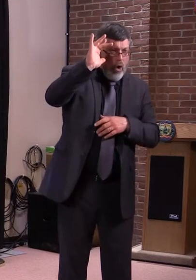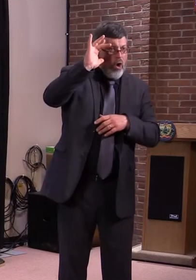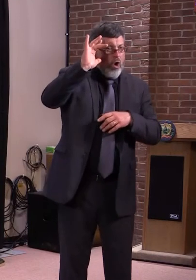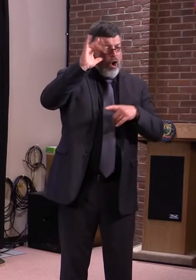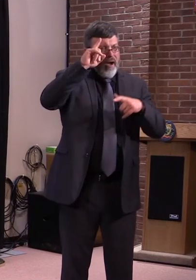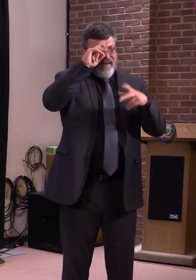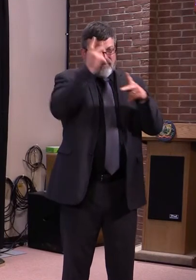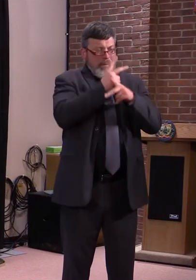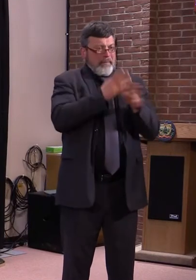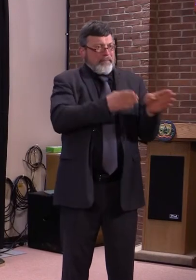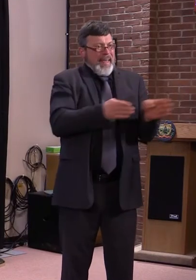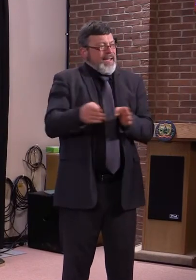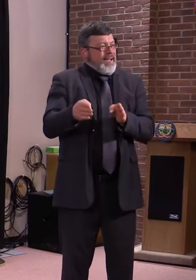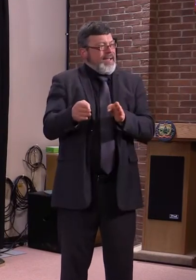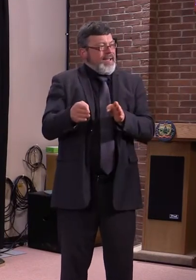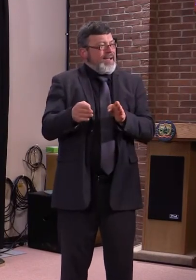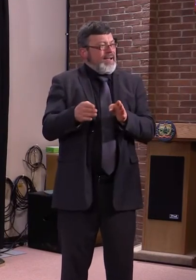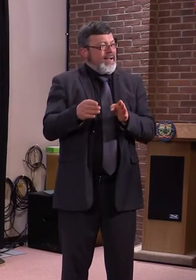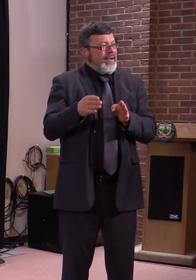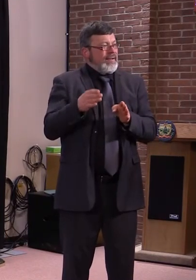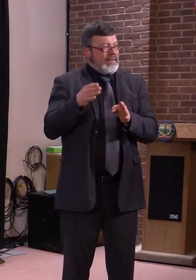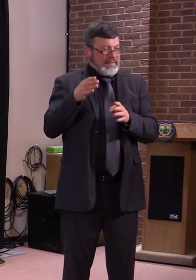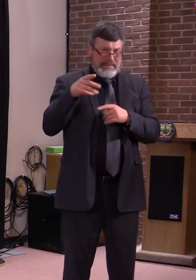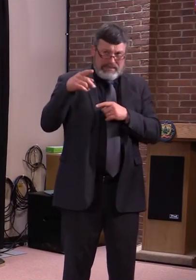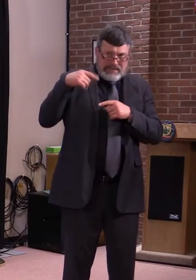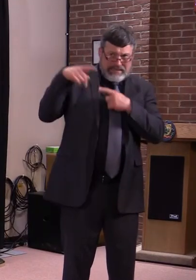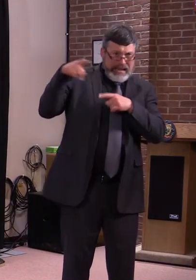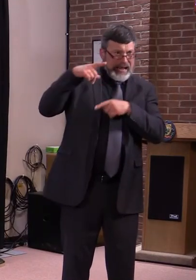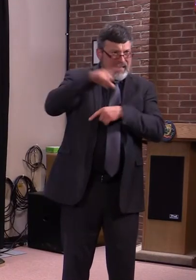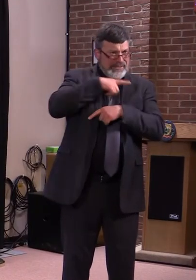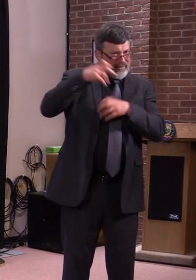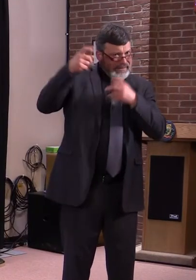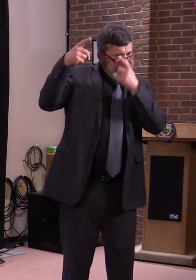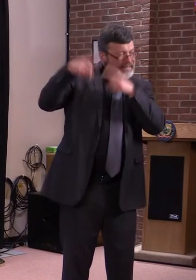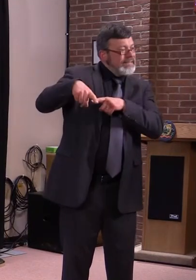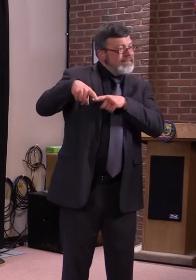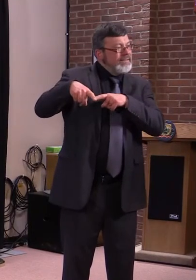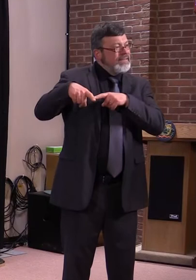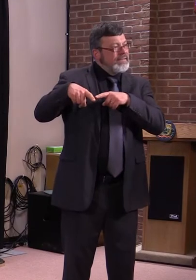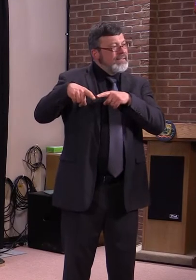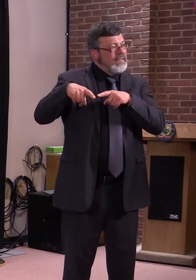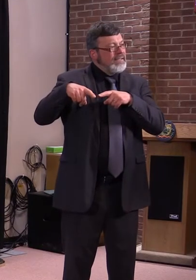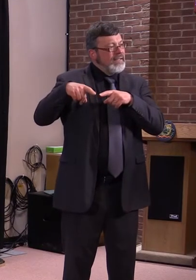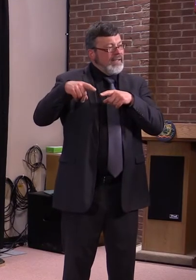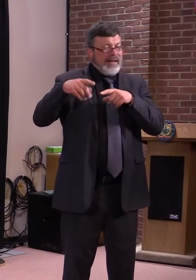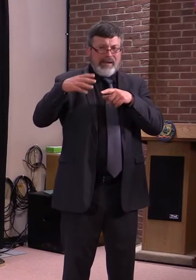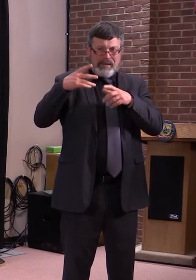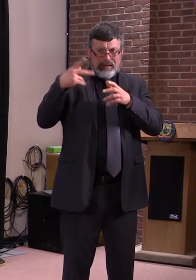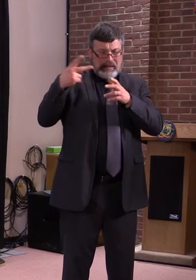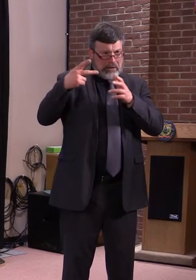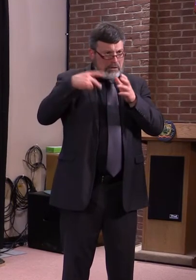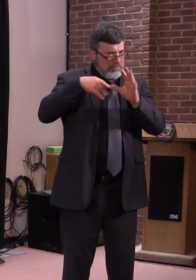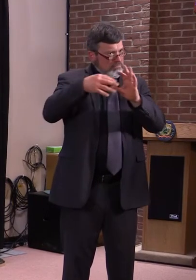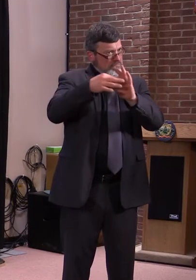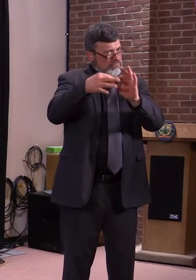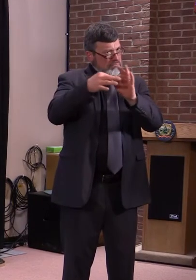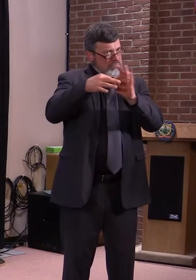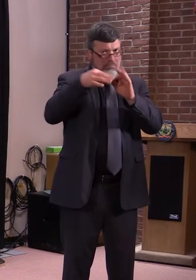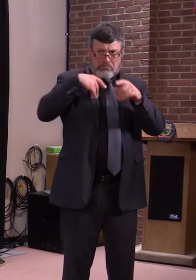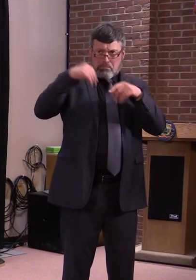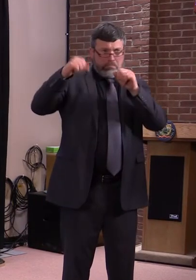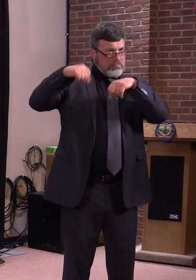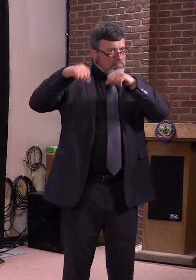the legislature other than their intent language that they had in the budget that I signed last